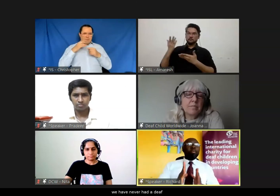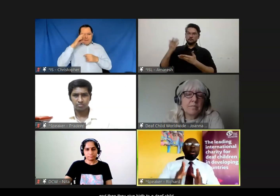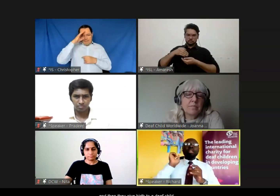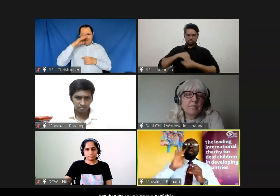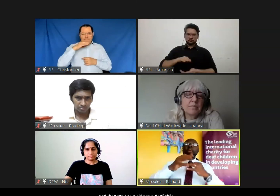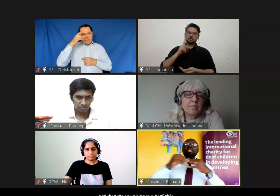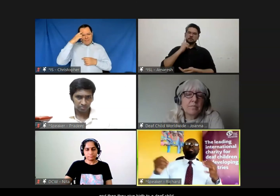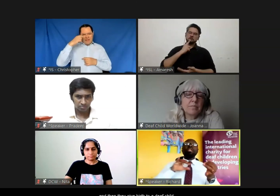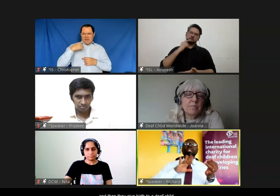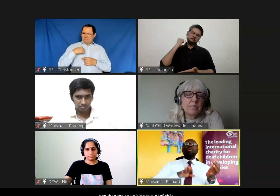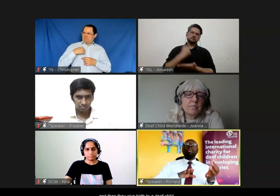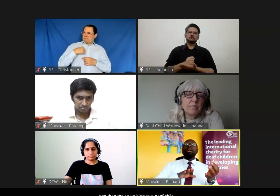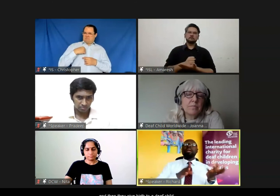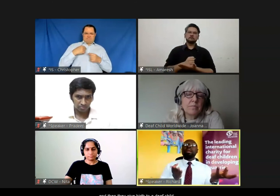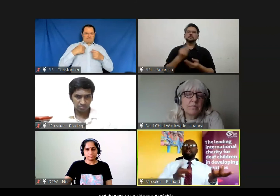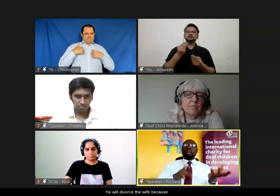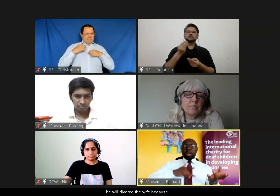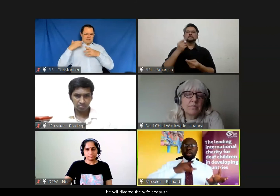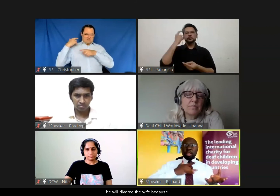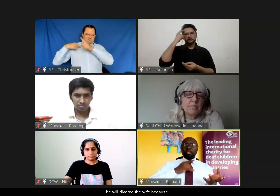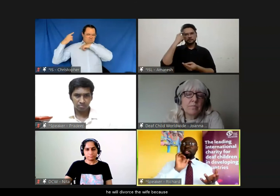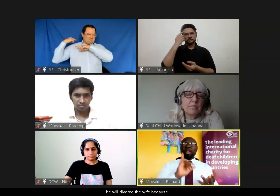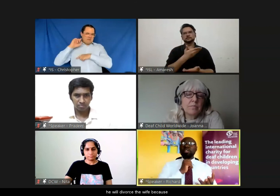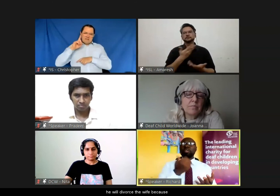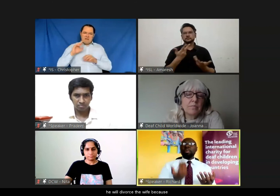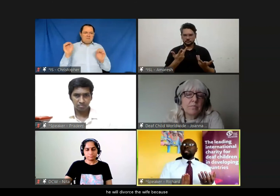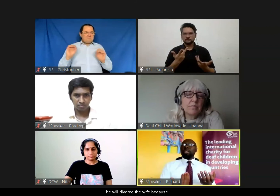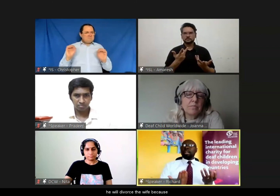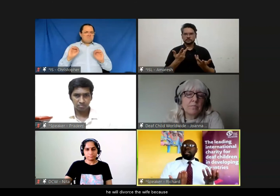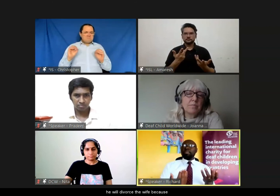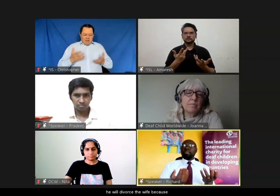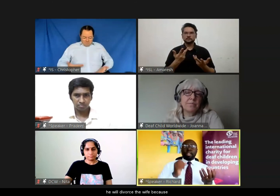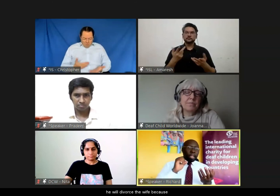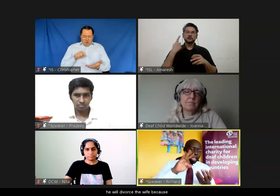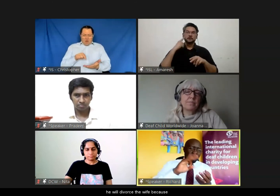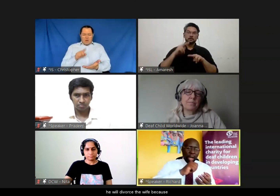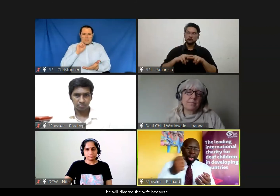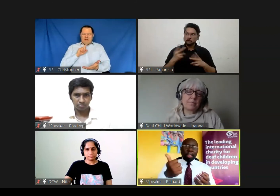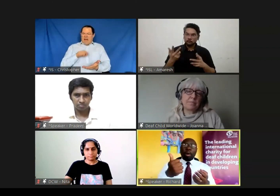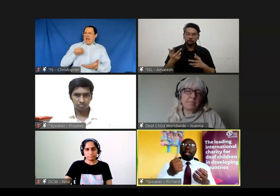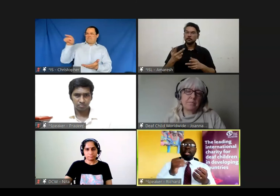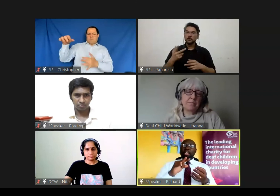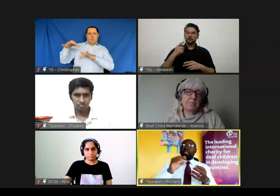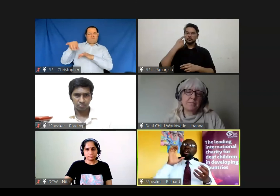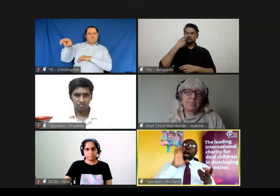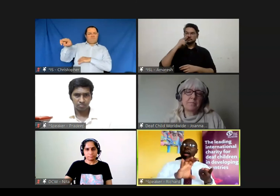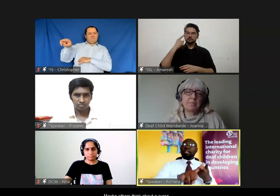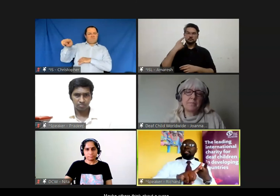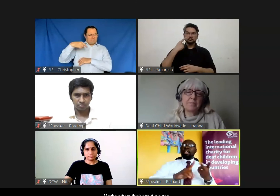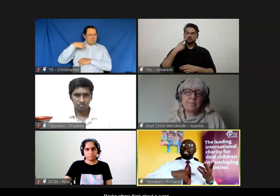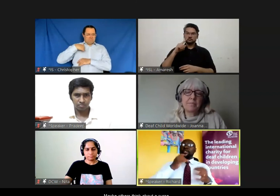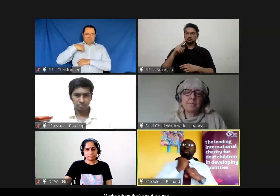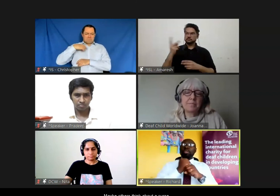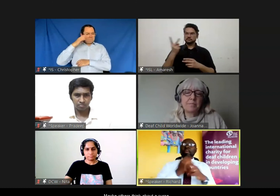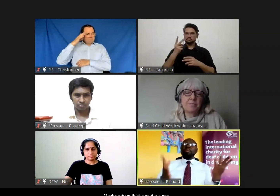then they give birth to a deaf child, he will divorce the wife because he'll be like, this is not my child.